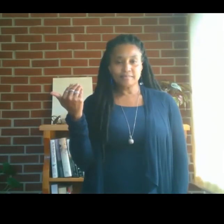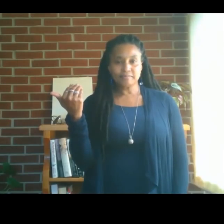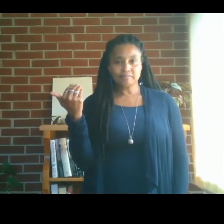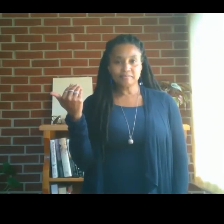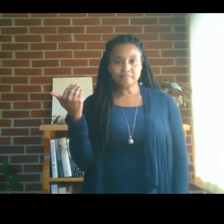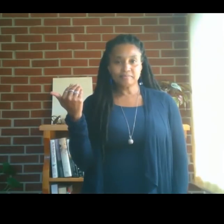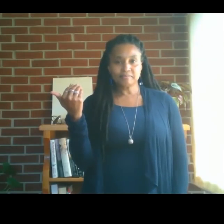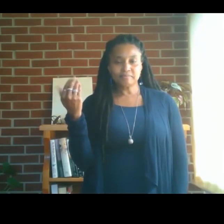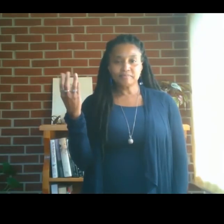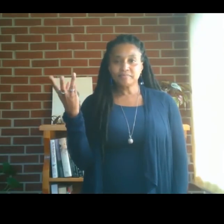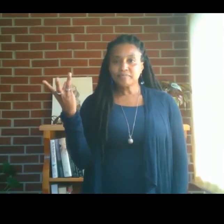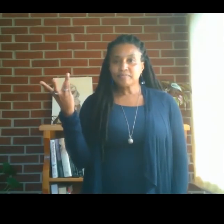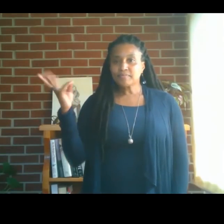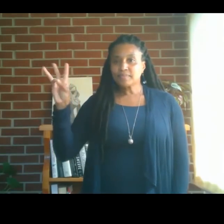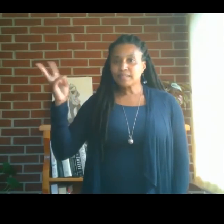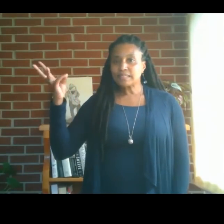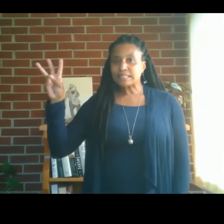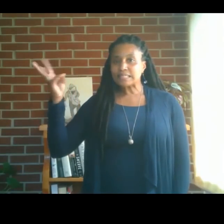15,